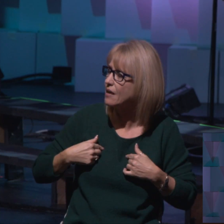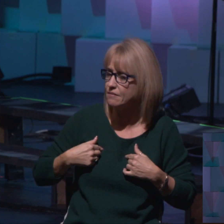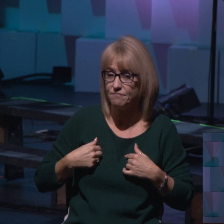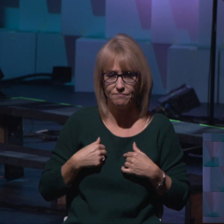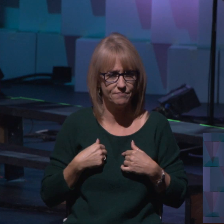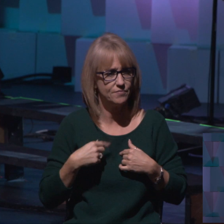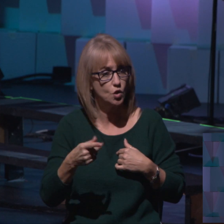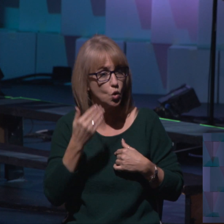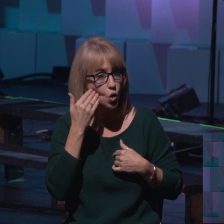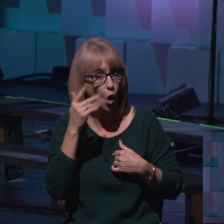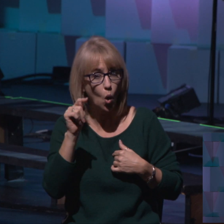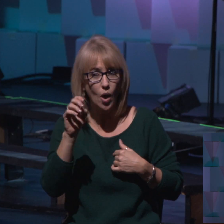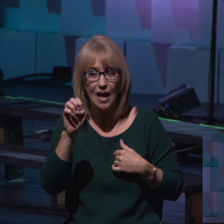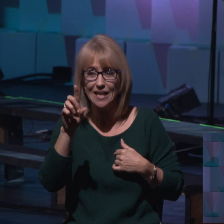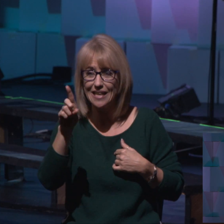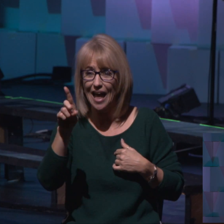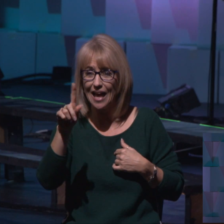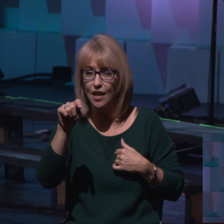perfect.